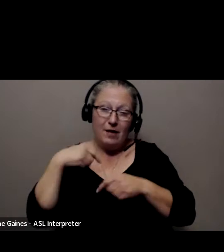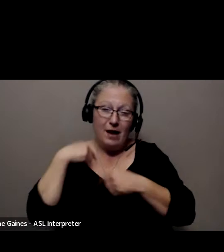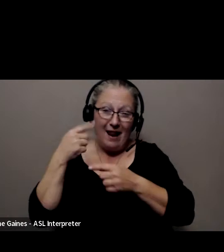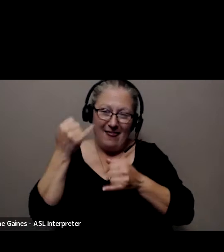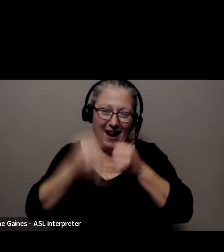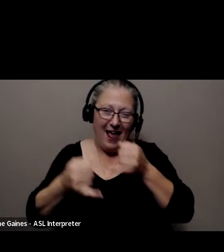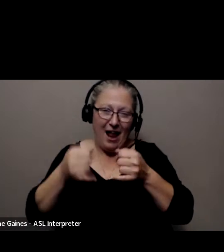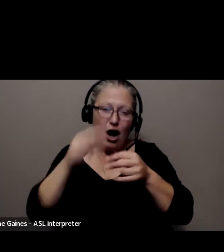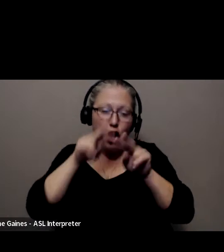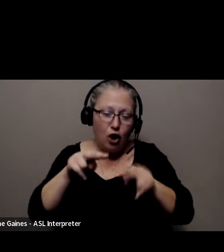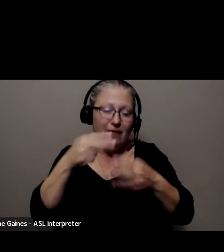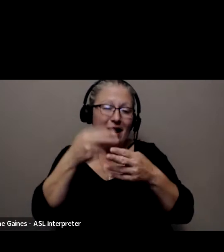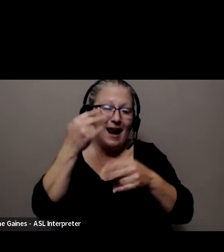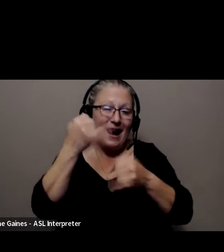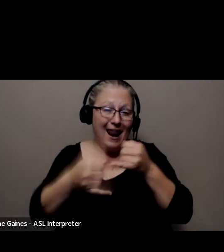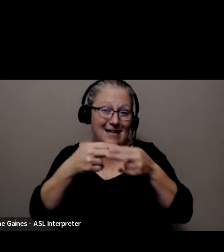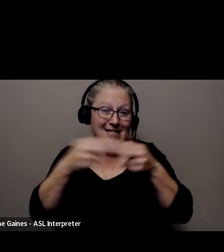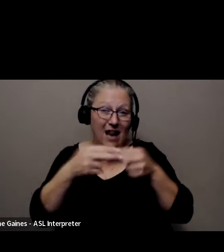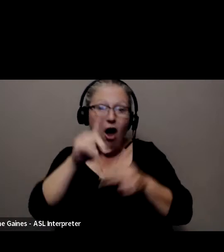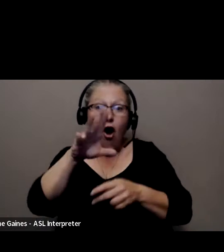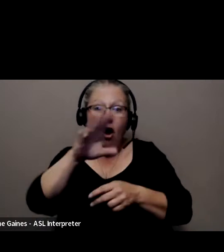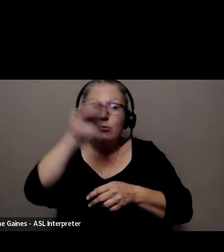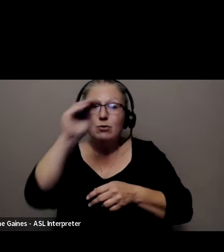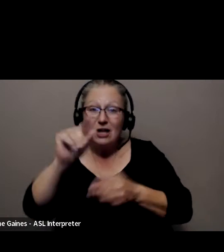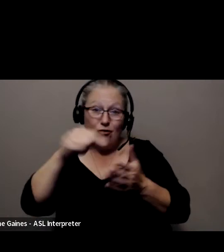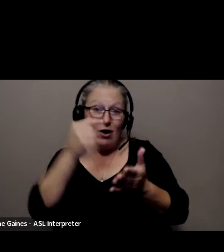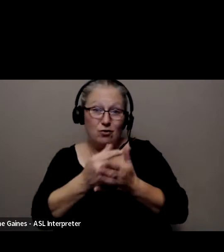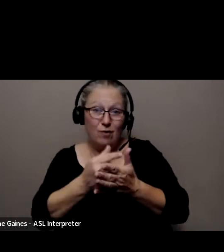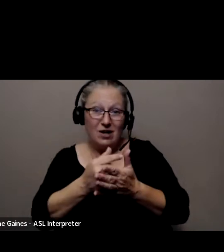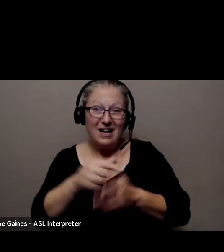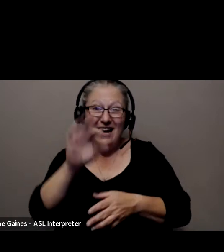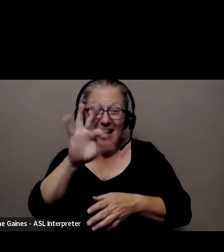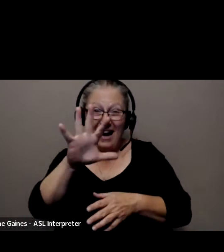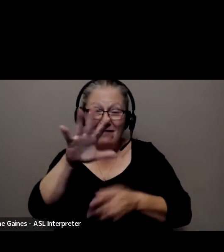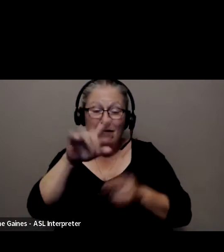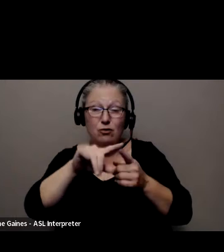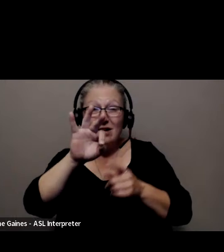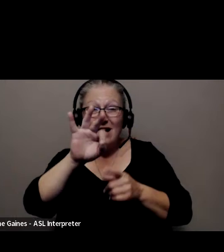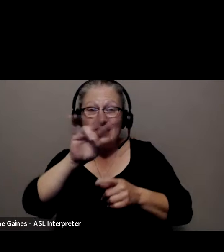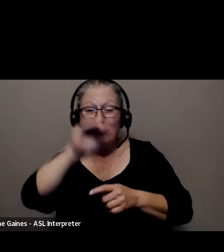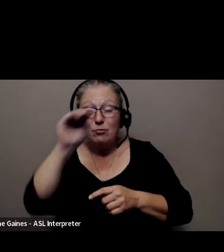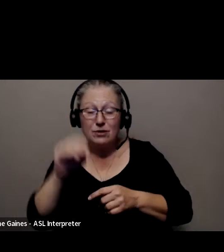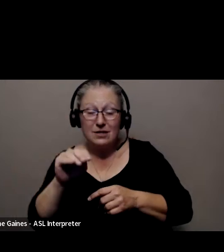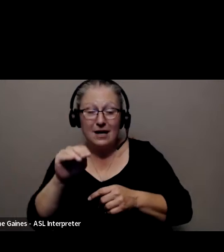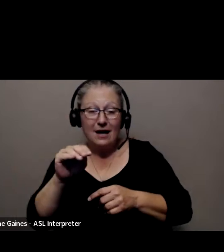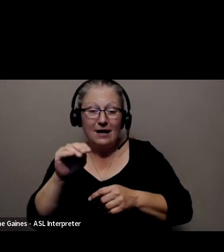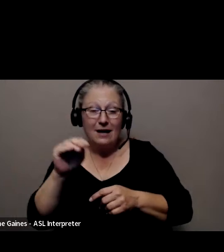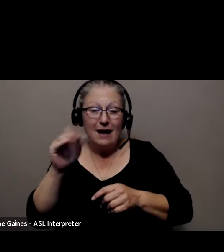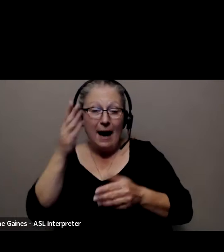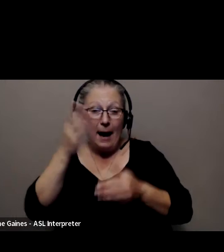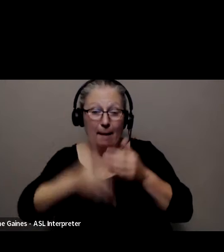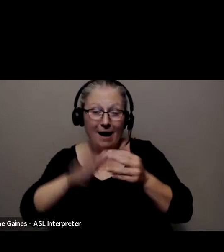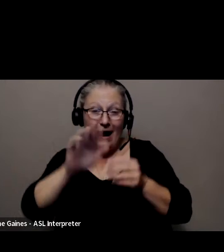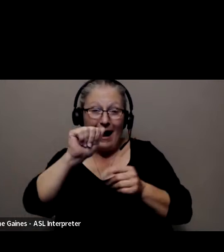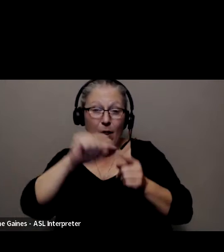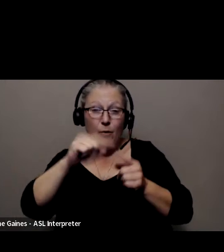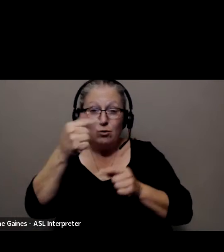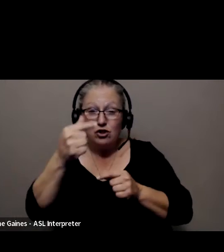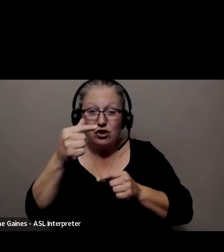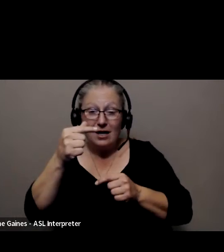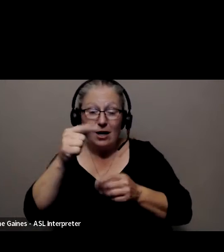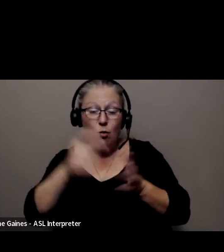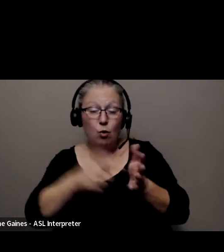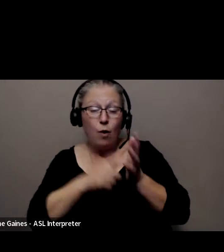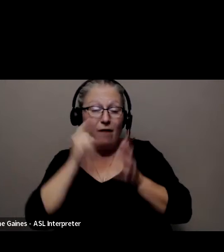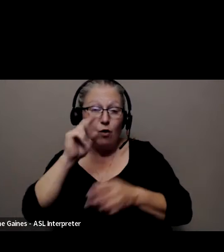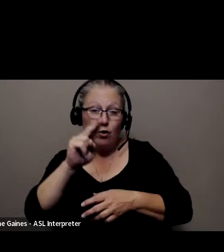slide, 100% graduation, 95 to 97% completed the ADG requirements for a